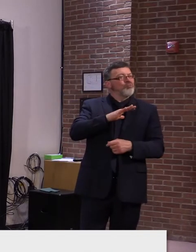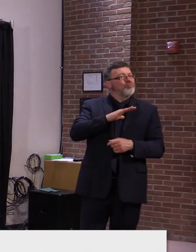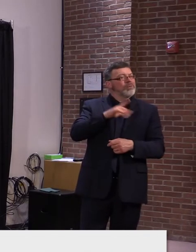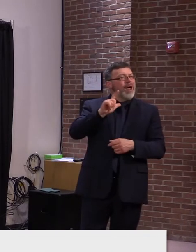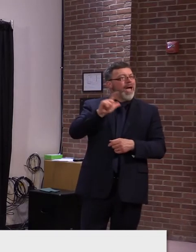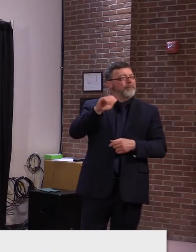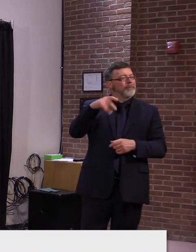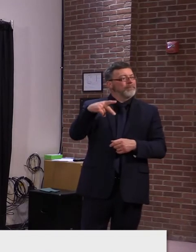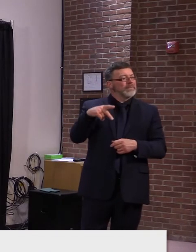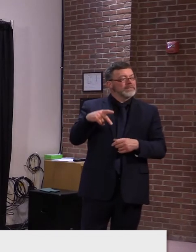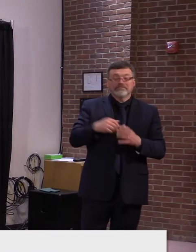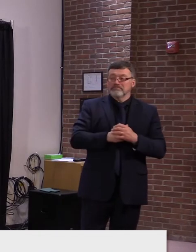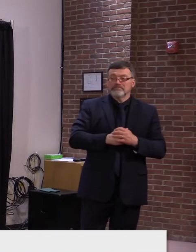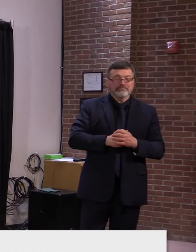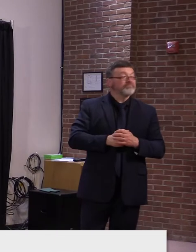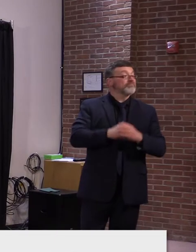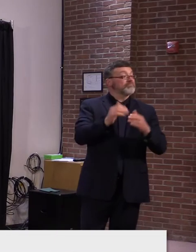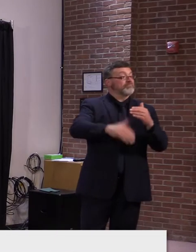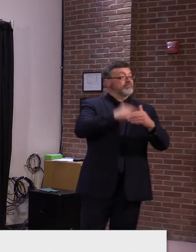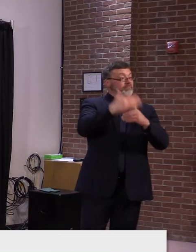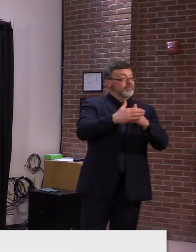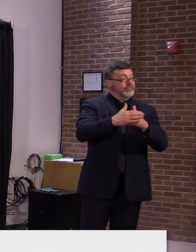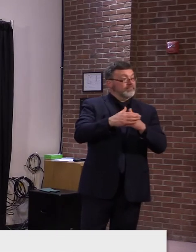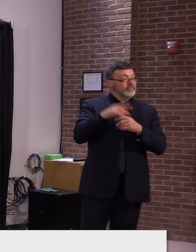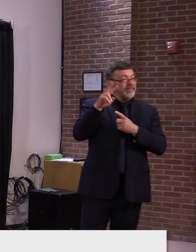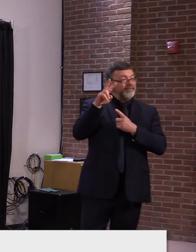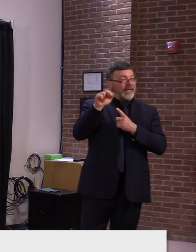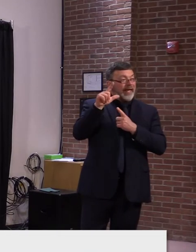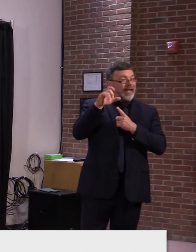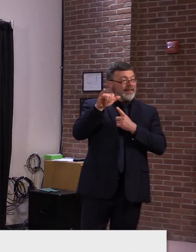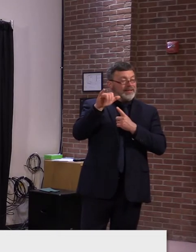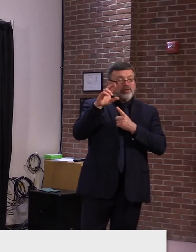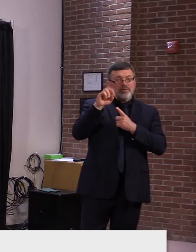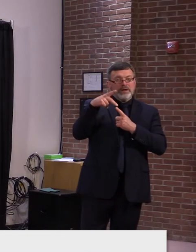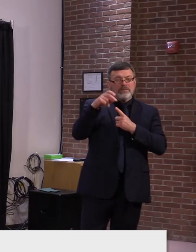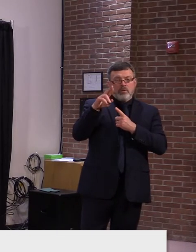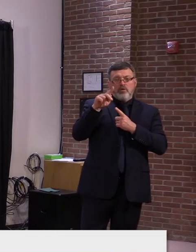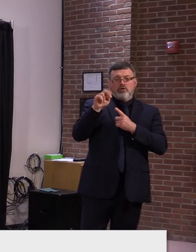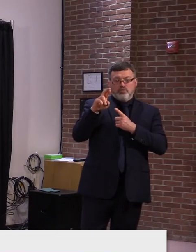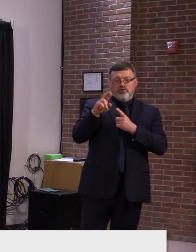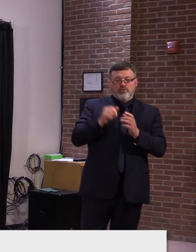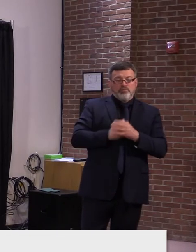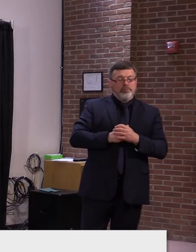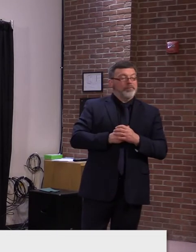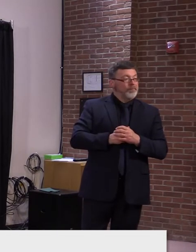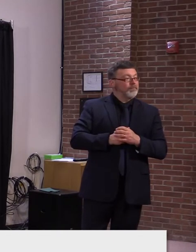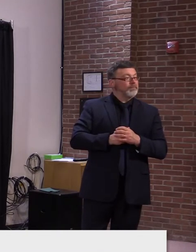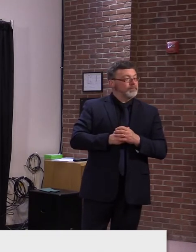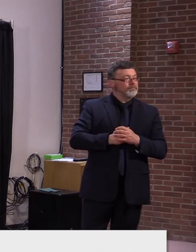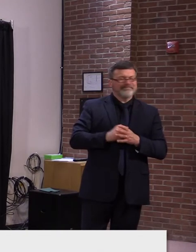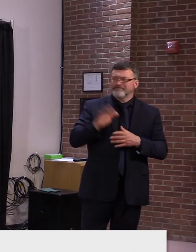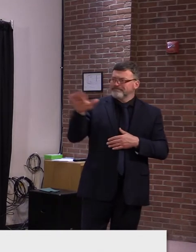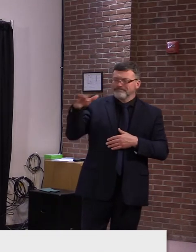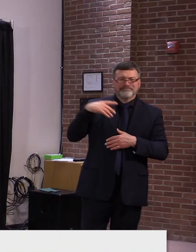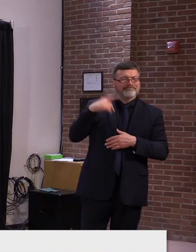Lisa Loomis, the Valley Reporter. Hello. I'm curious if Vermont is continuing to monitor the